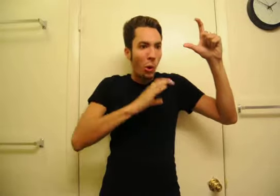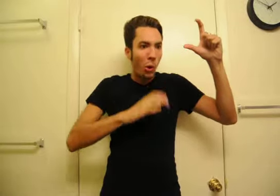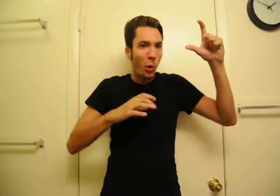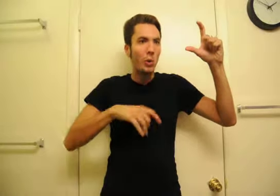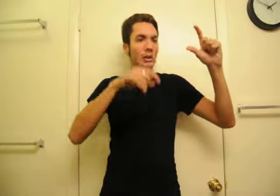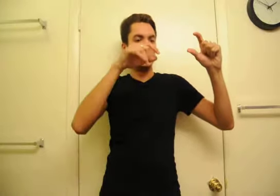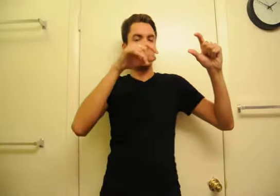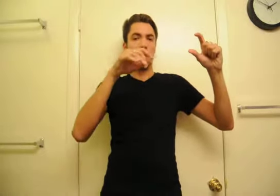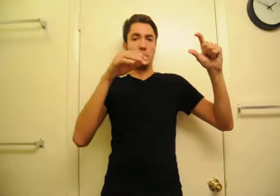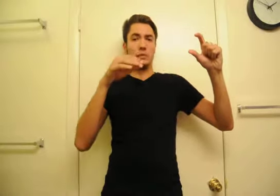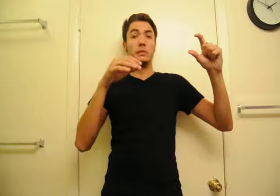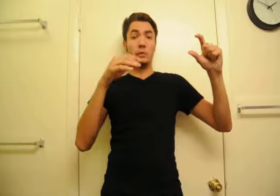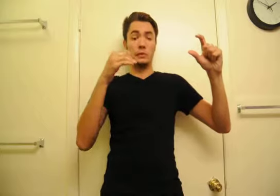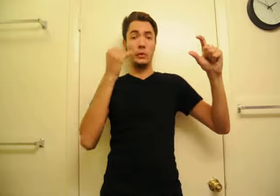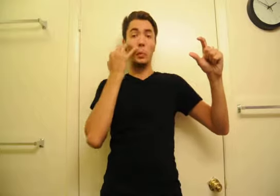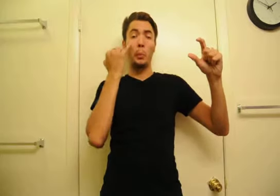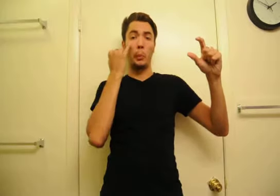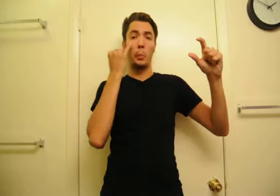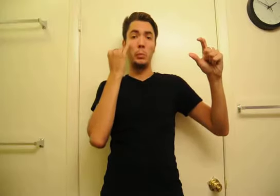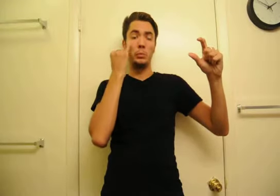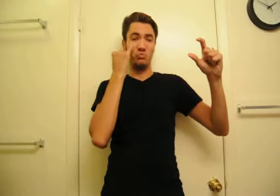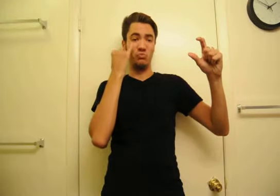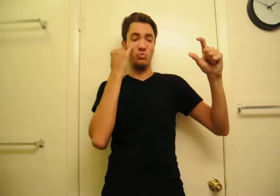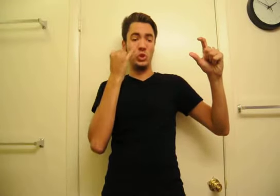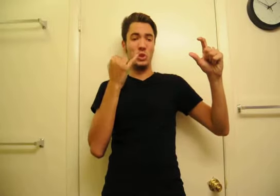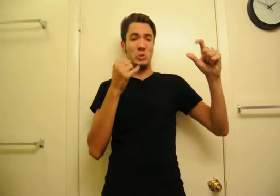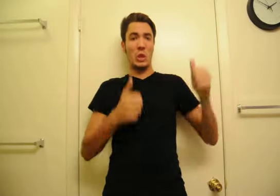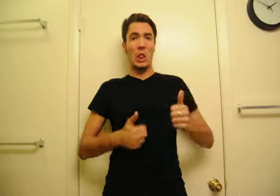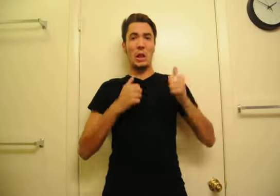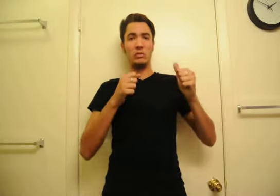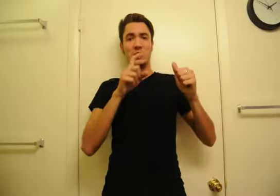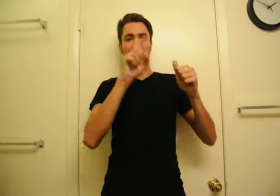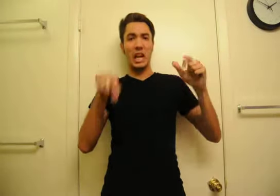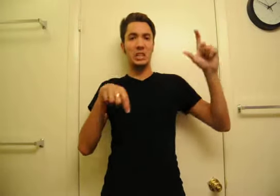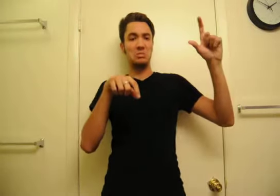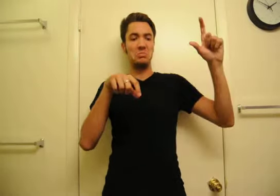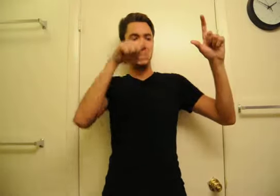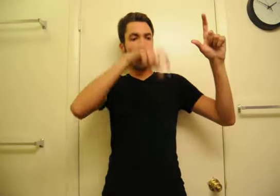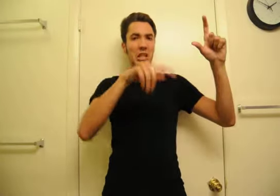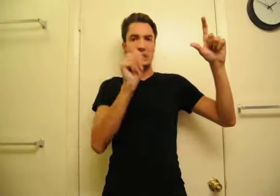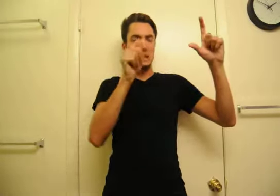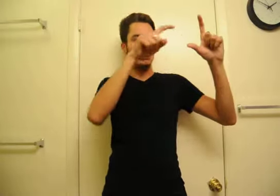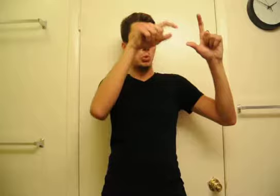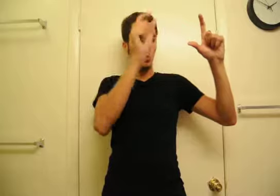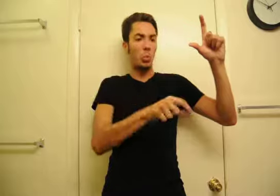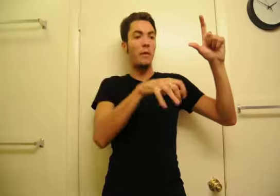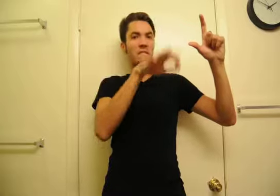You make the text larger with each tap. Works in every computer, every web browser, or minus, minus, minus to get smaller again. If you're on the Mac,